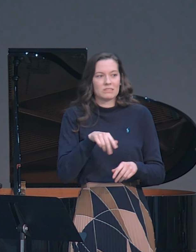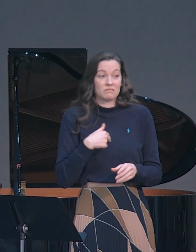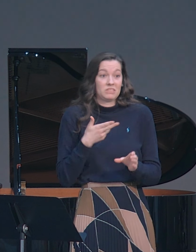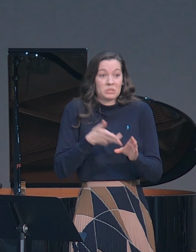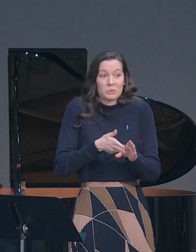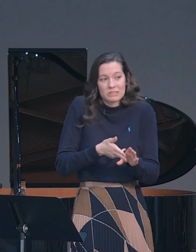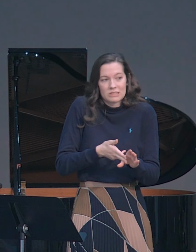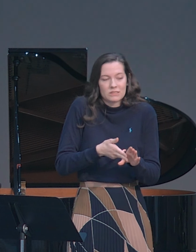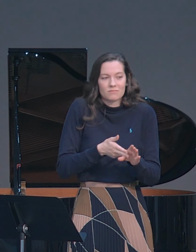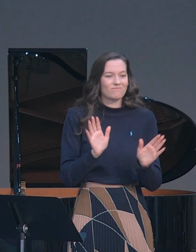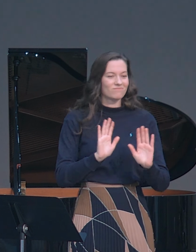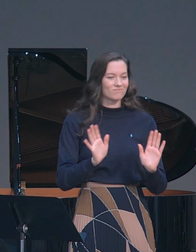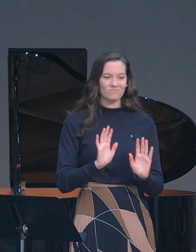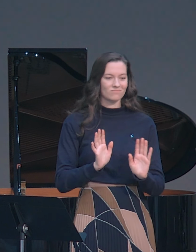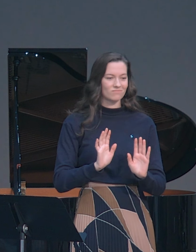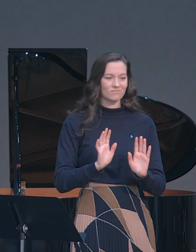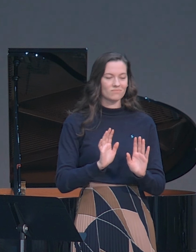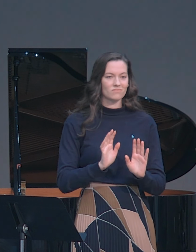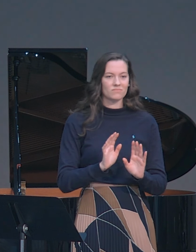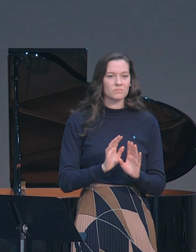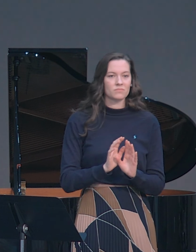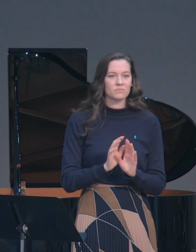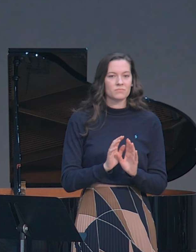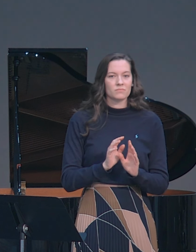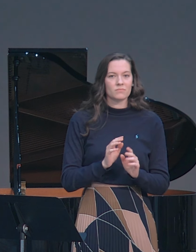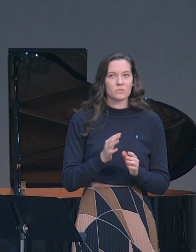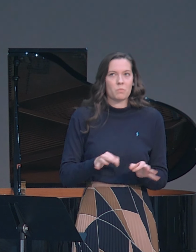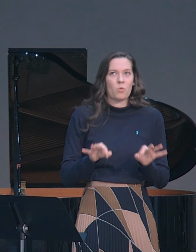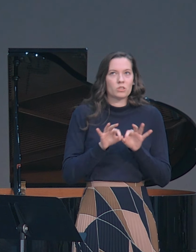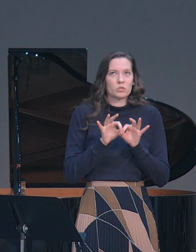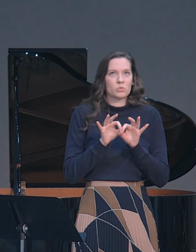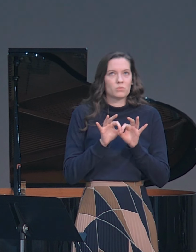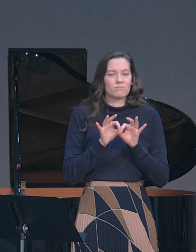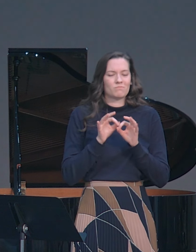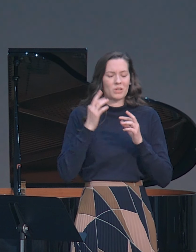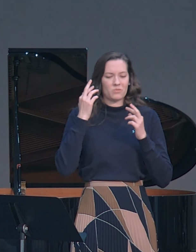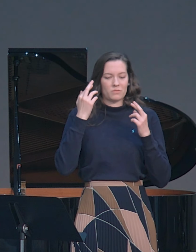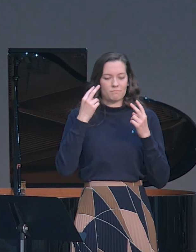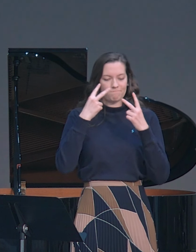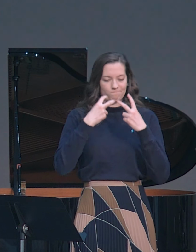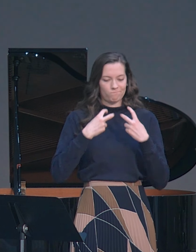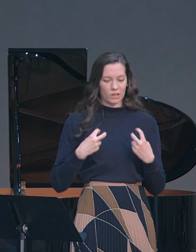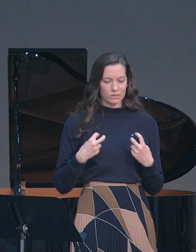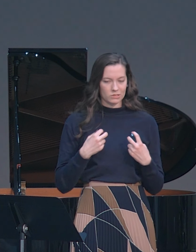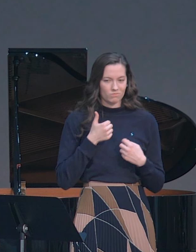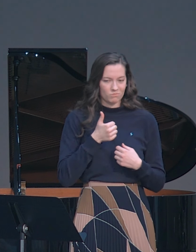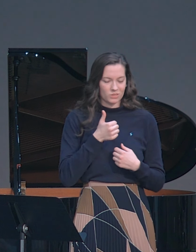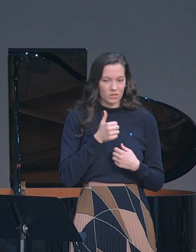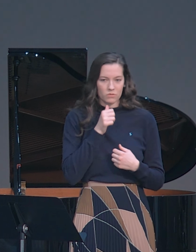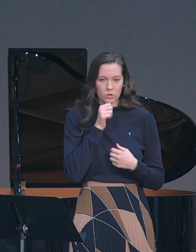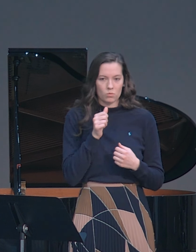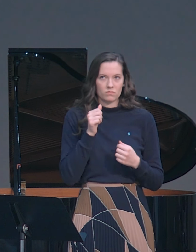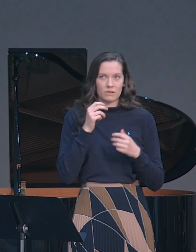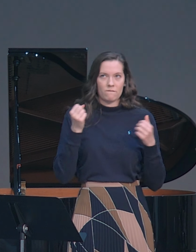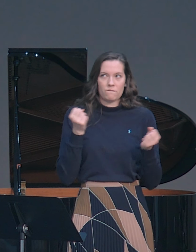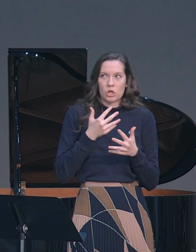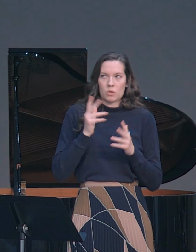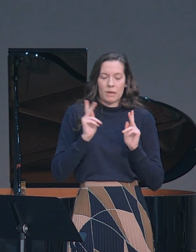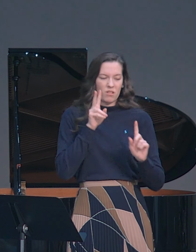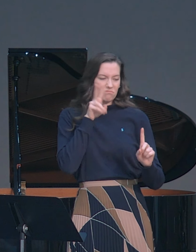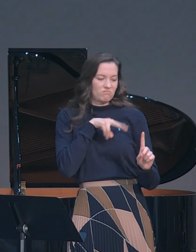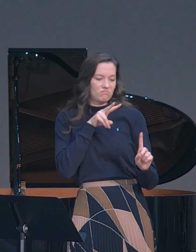before Jesus Christ. It is important. Don't do this in fear of man. Do this in fear of God.